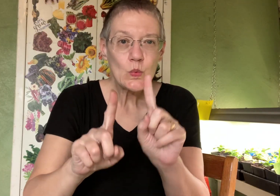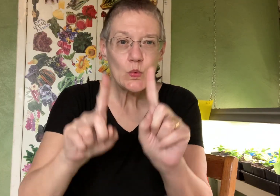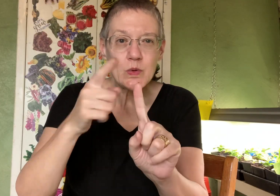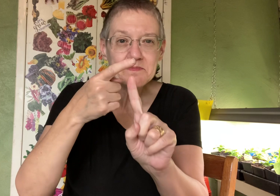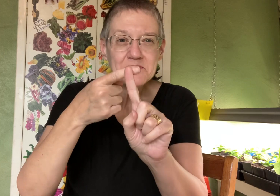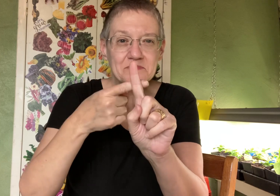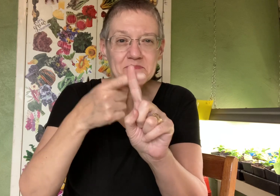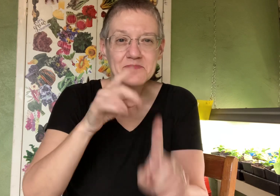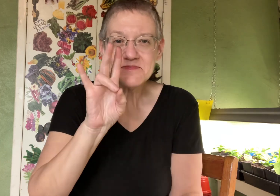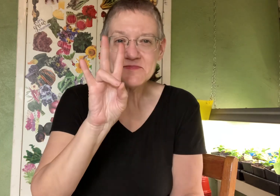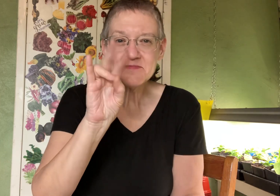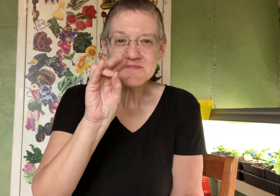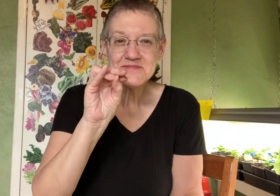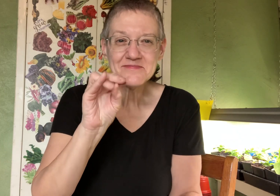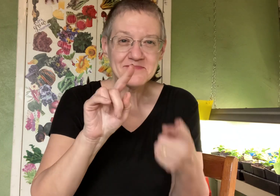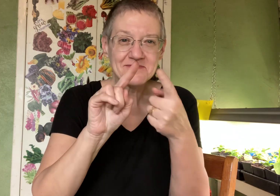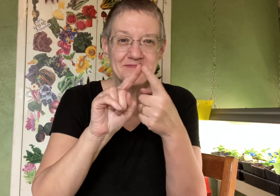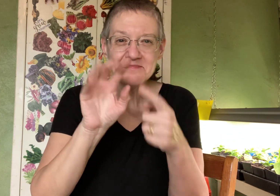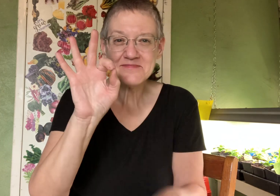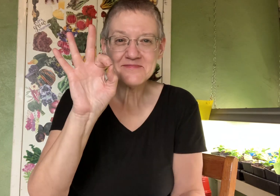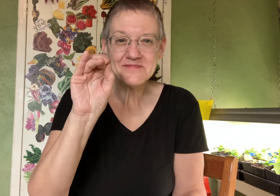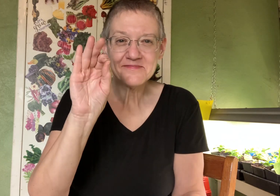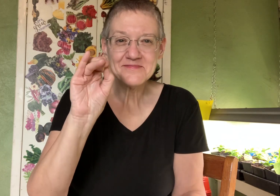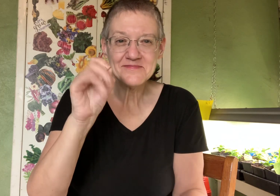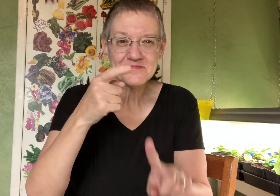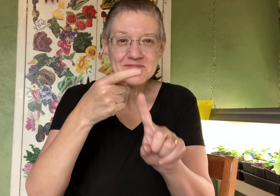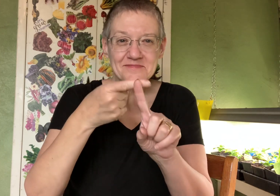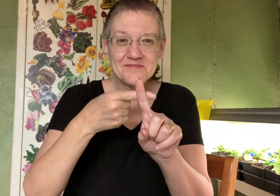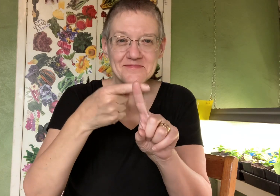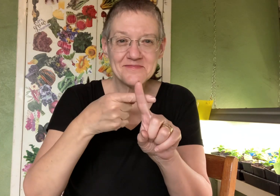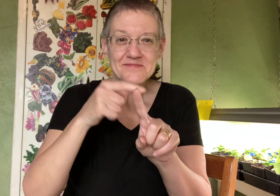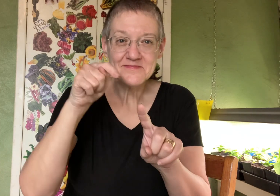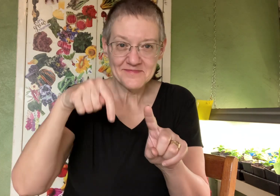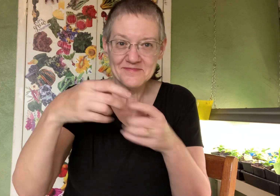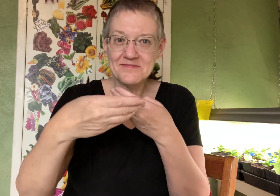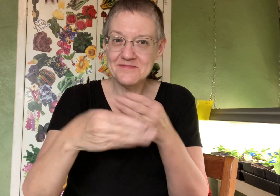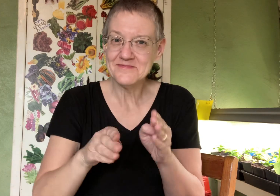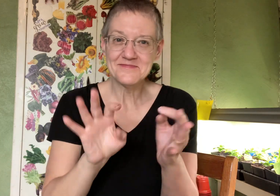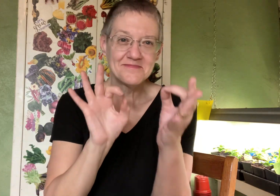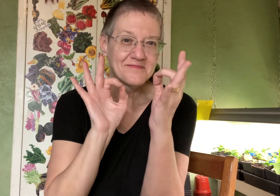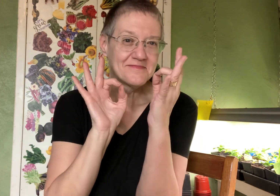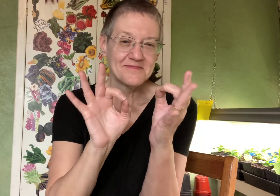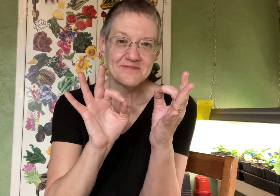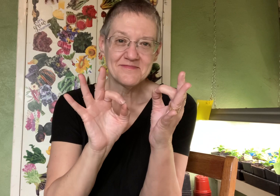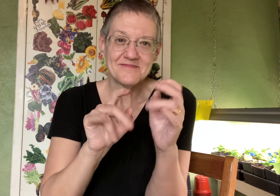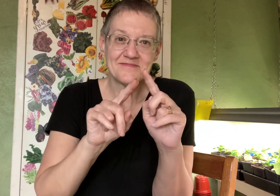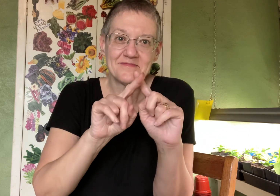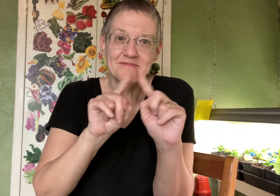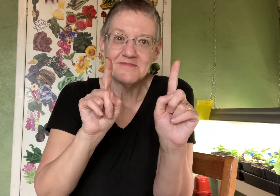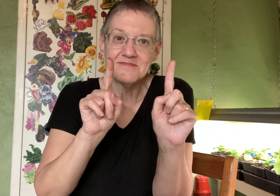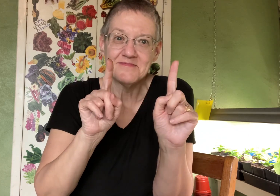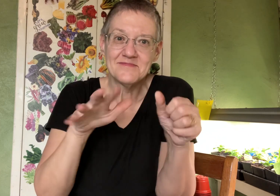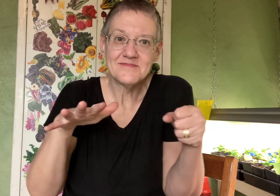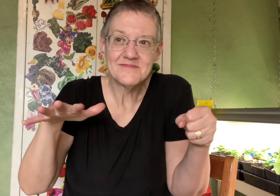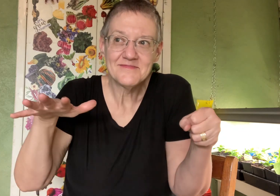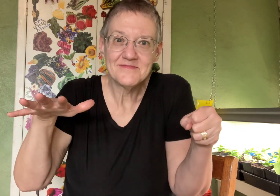Tomato seedlings should germinate at the temperatures of 70 to 90 degrees, and this furnace room is perfect,